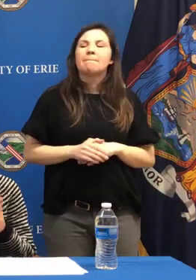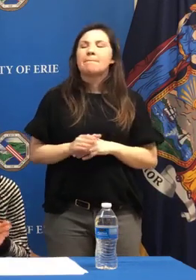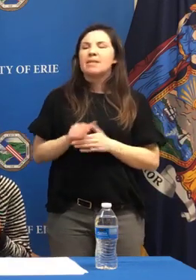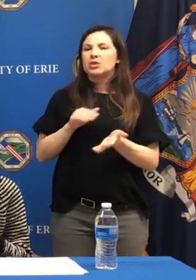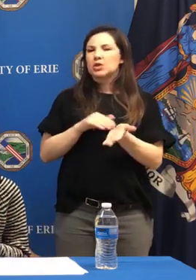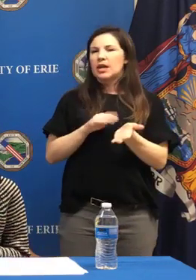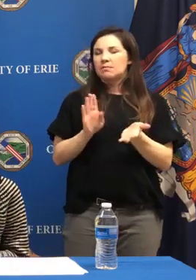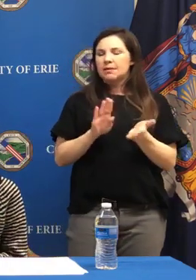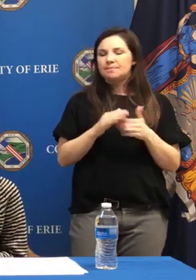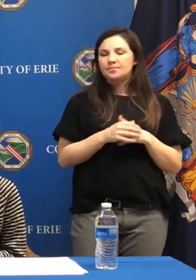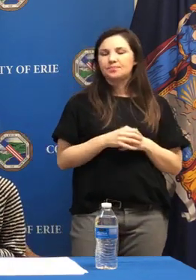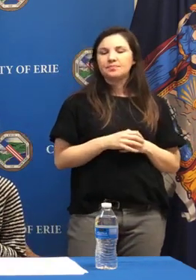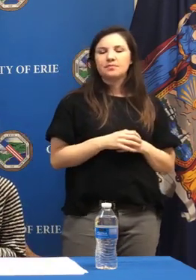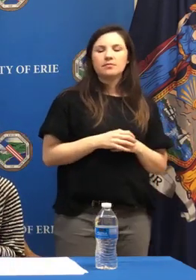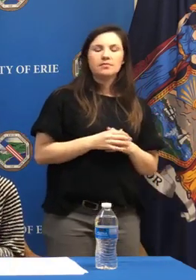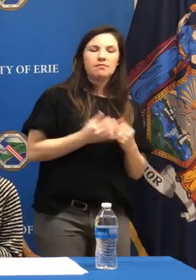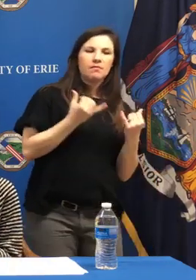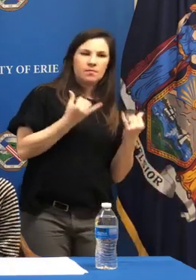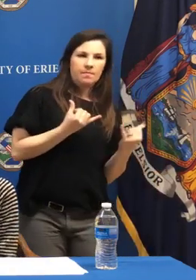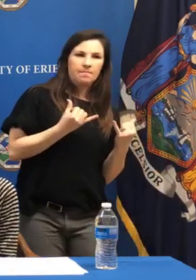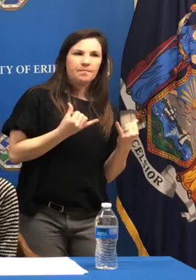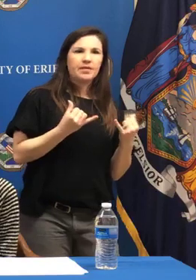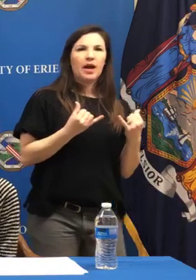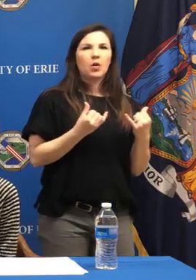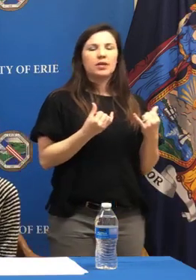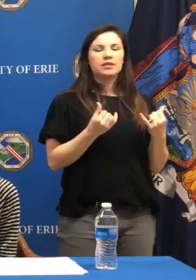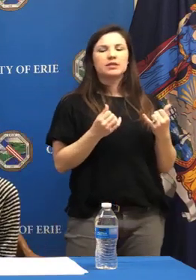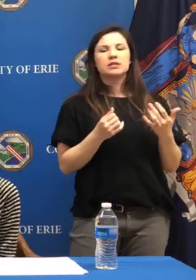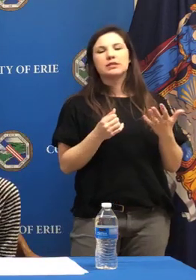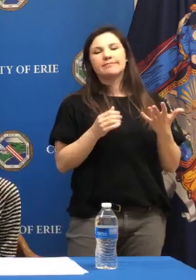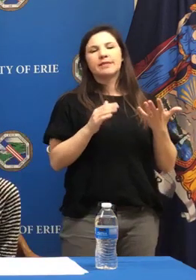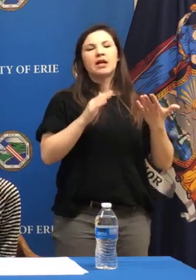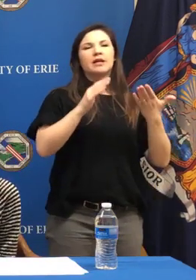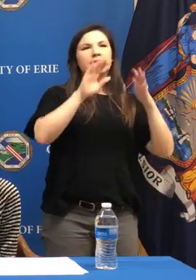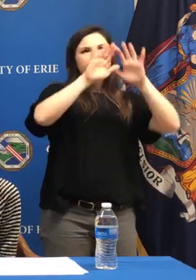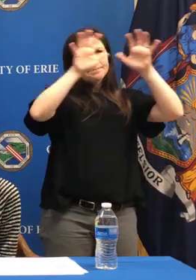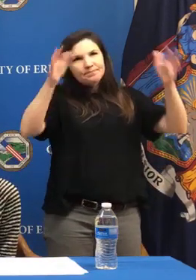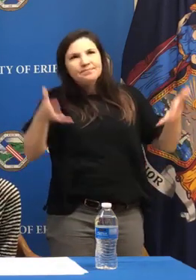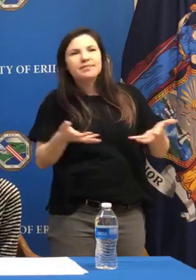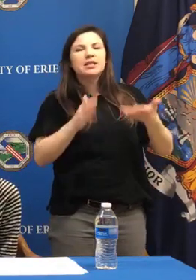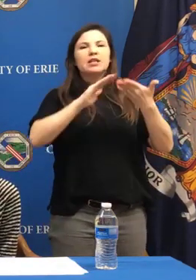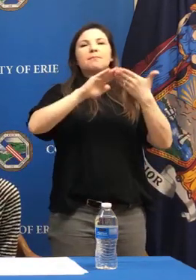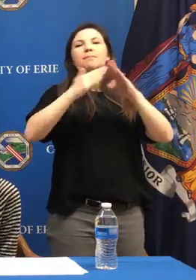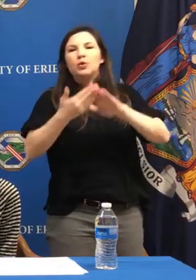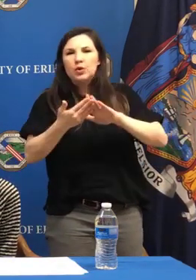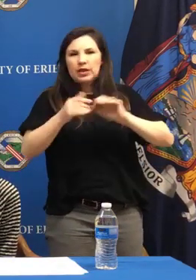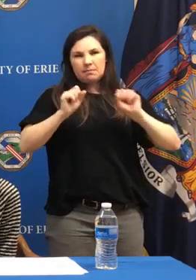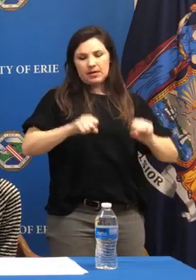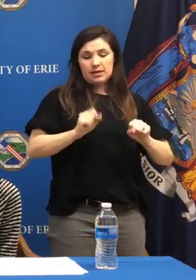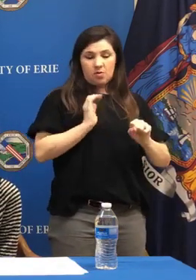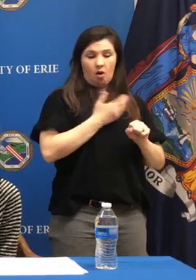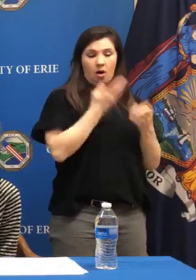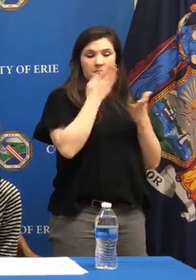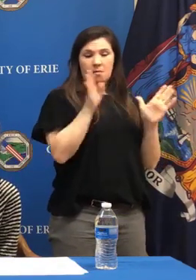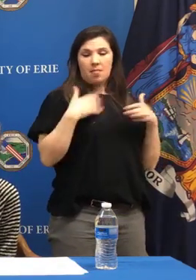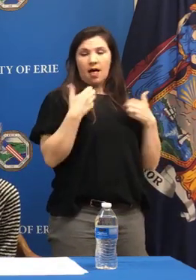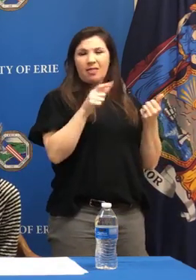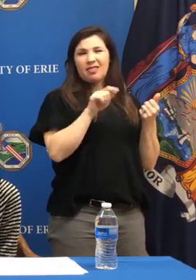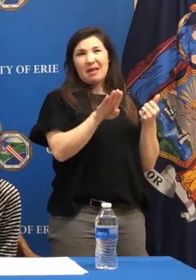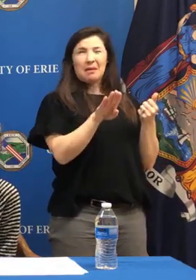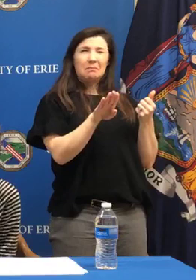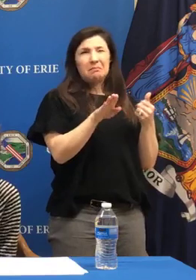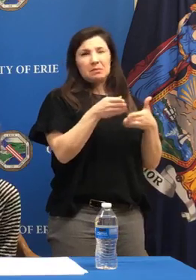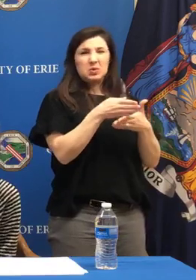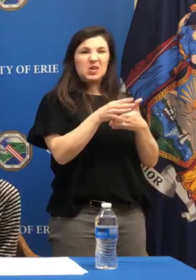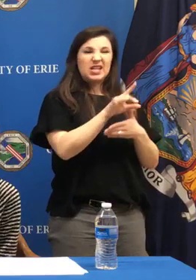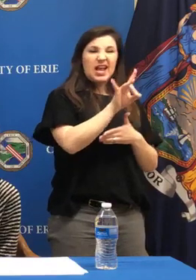what we're looking at right now is a community capability. So our public health lab is running between 80 and